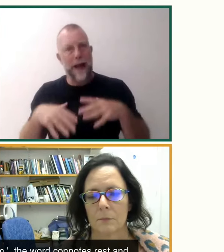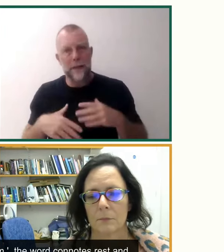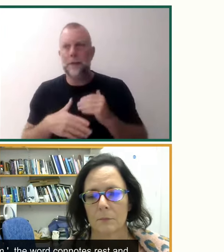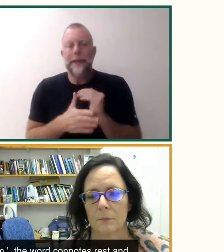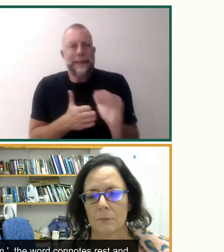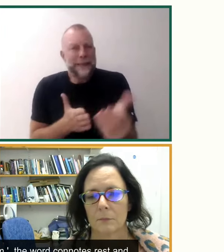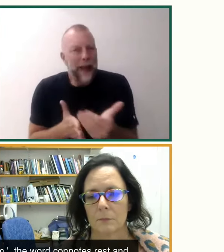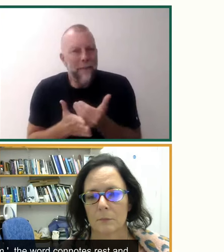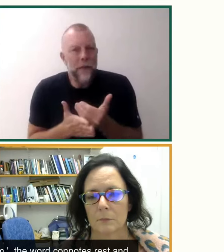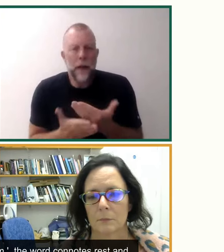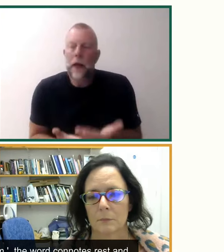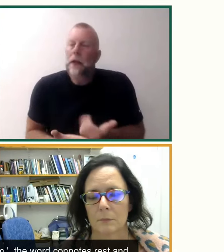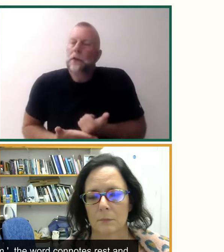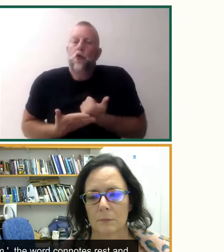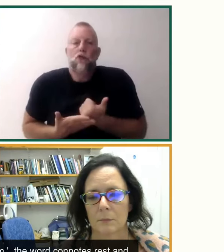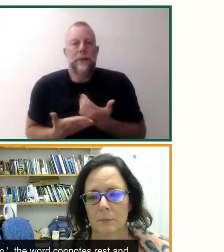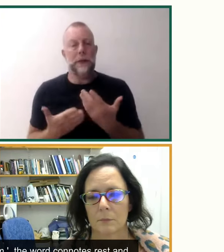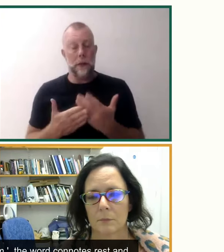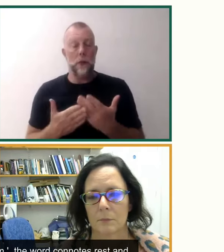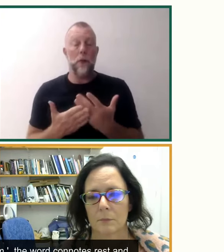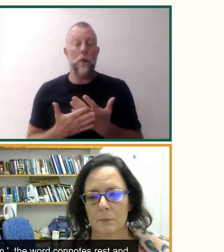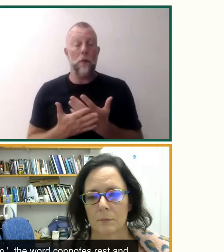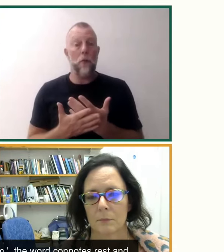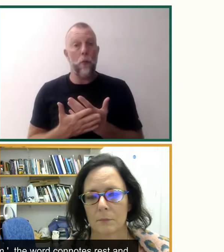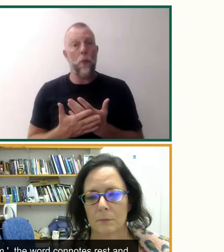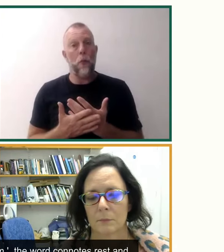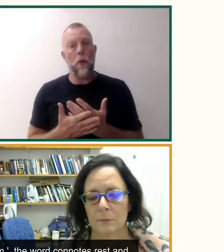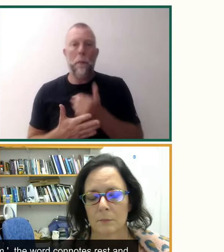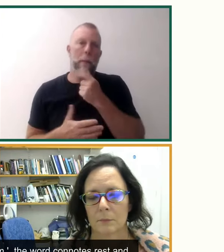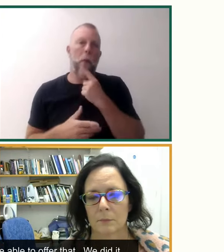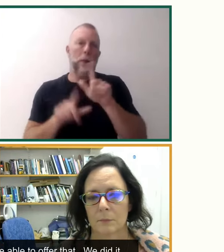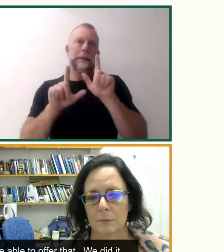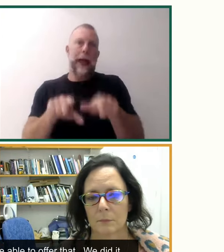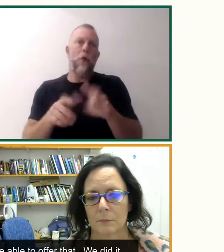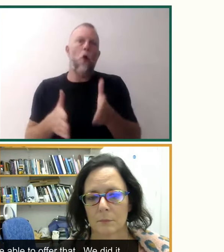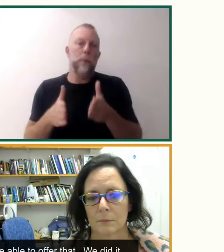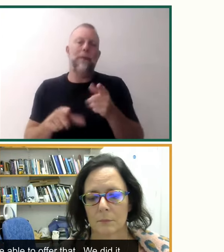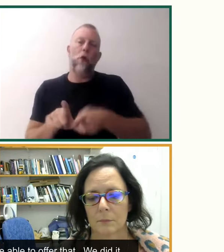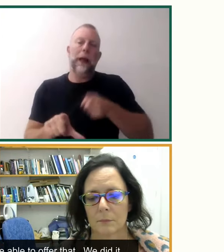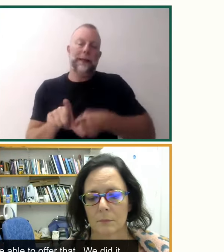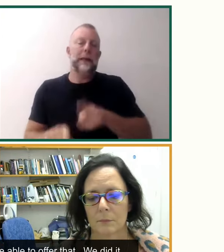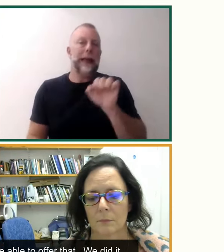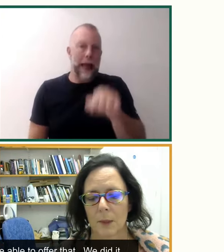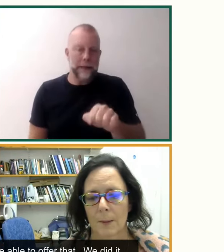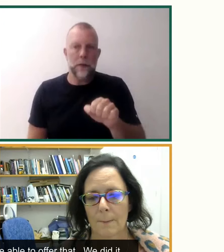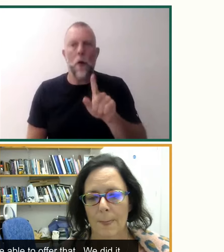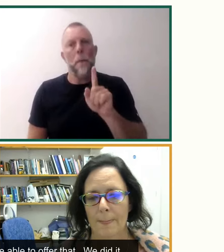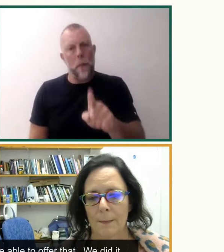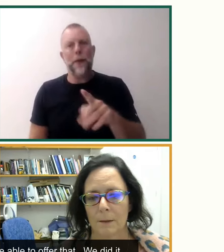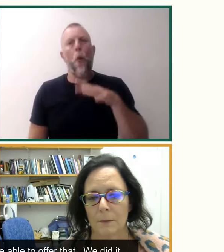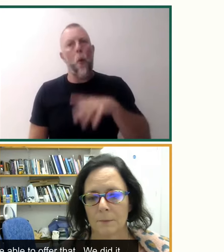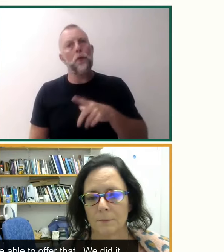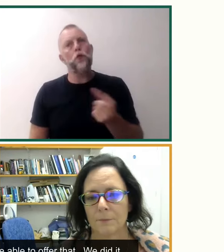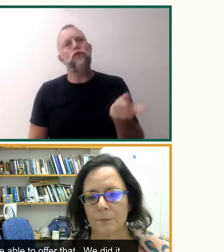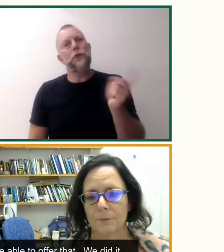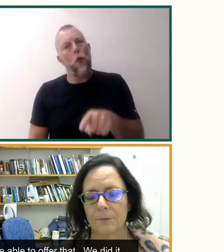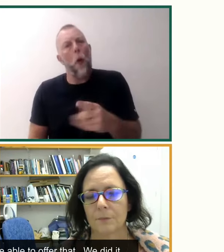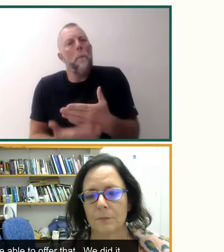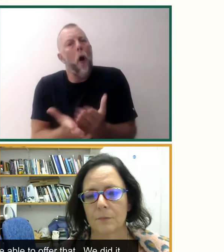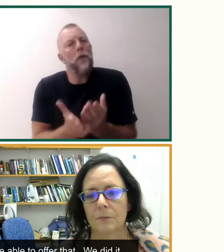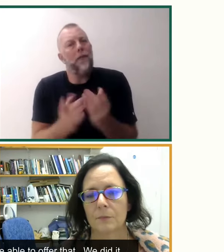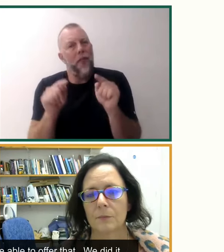offer that. We did it far too often and people are institutionalized badly, but I would love to restore a bit of that to our